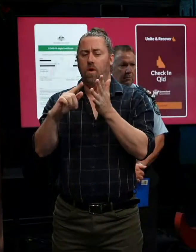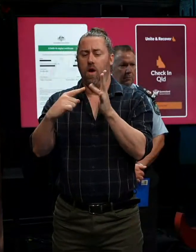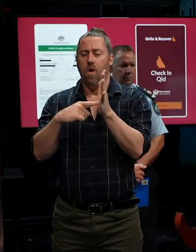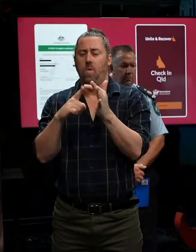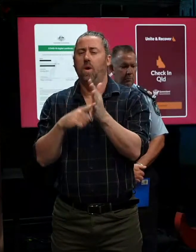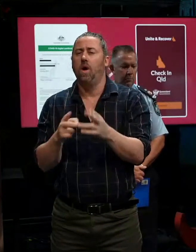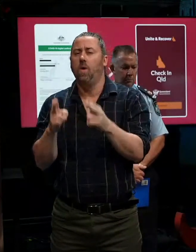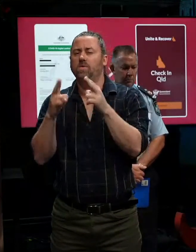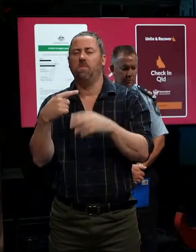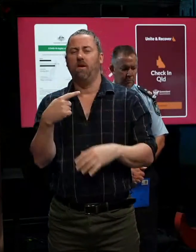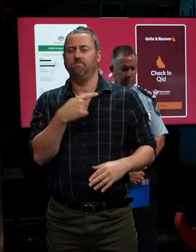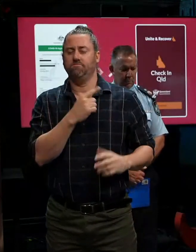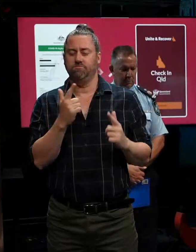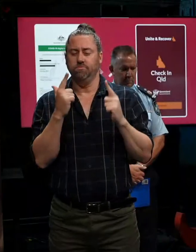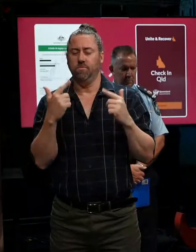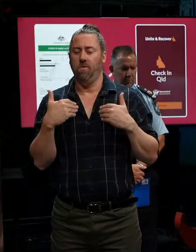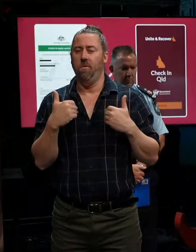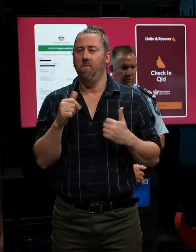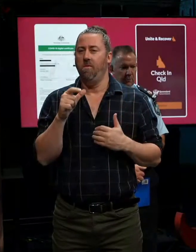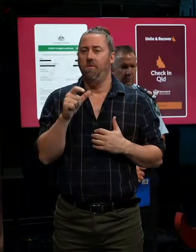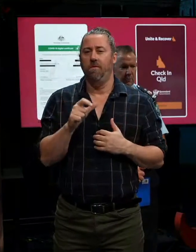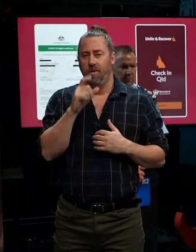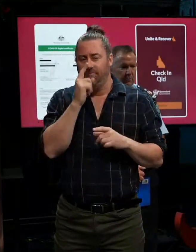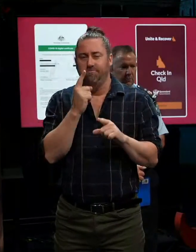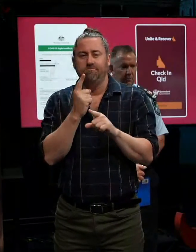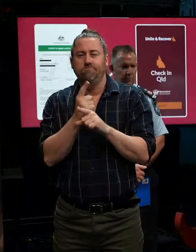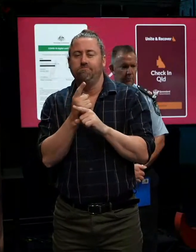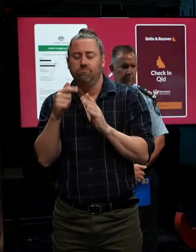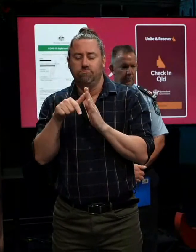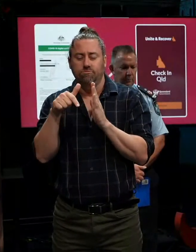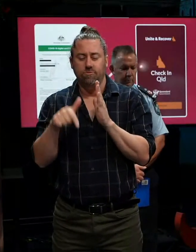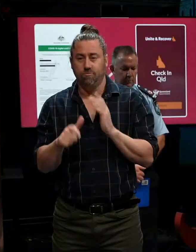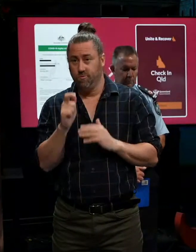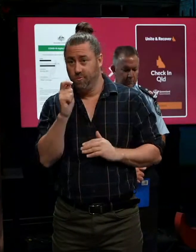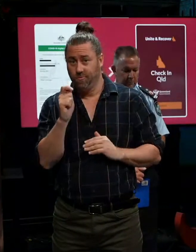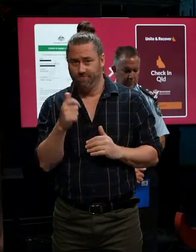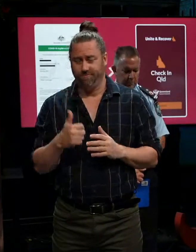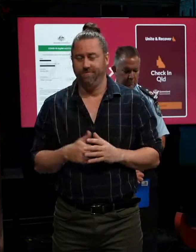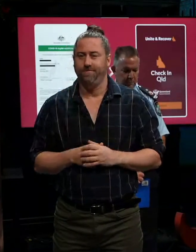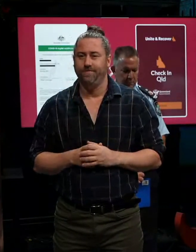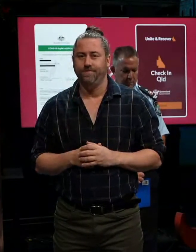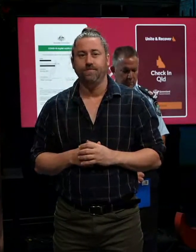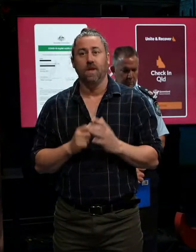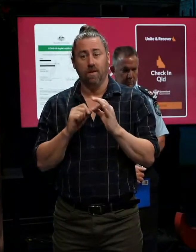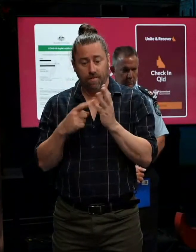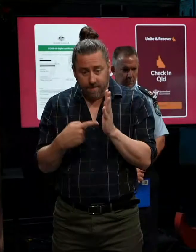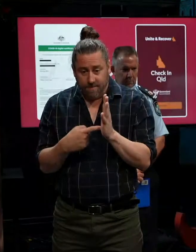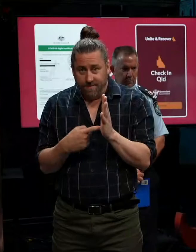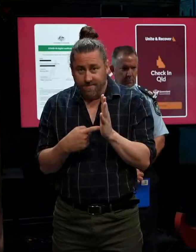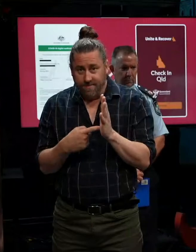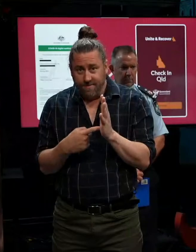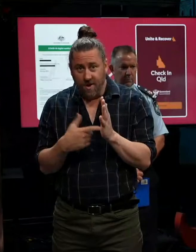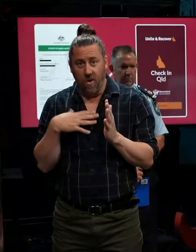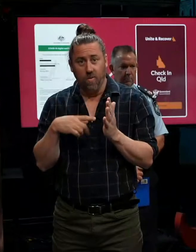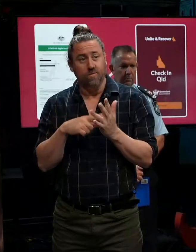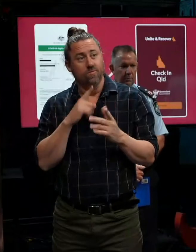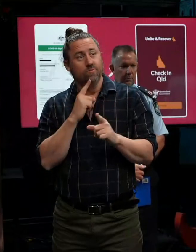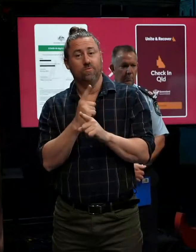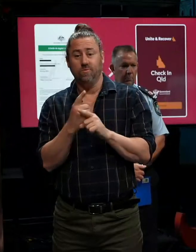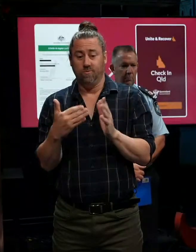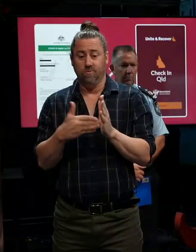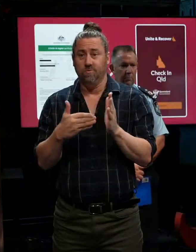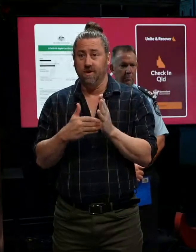the Chief Health Officer to talk more on when he addresses you. However, today, when we're